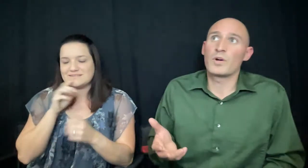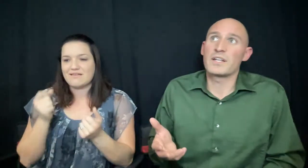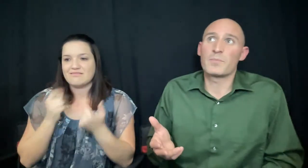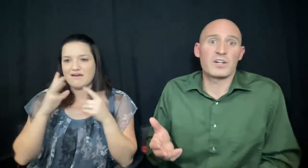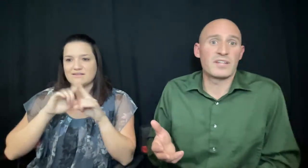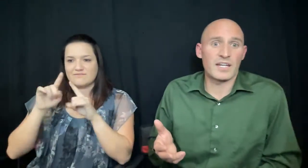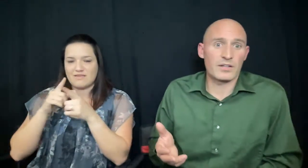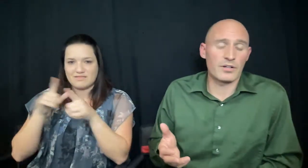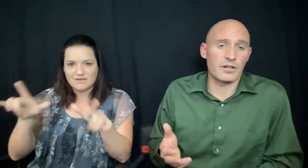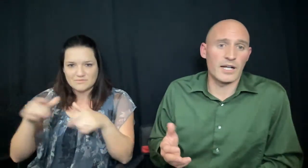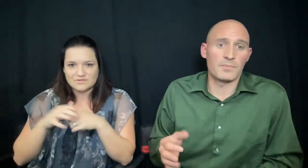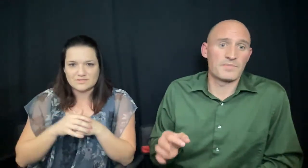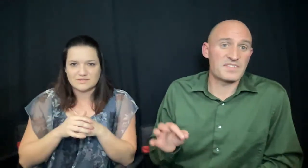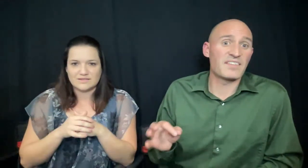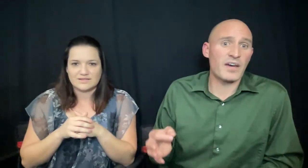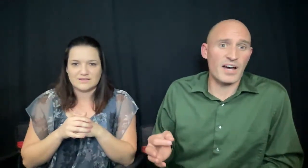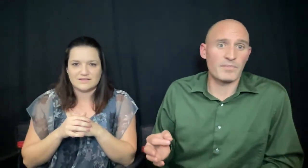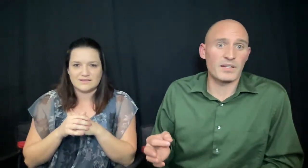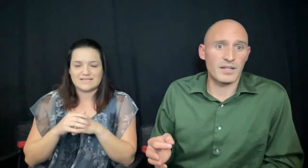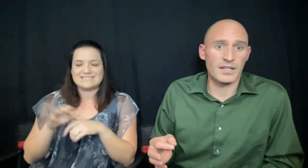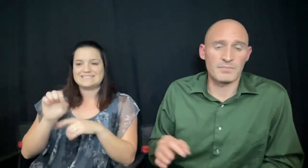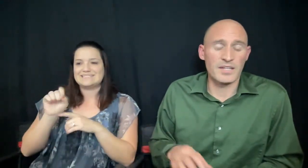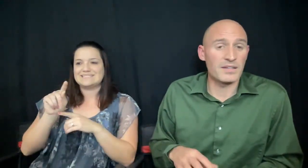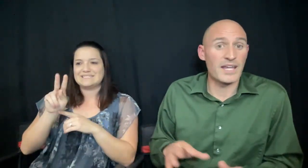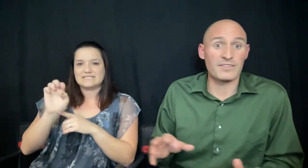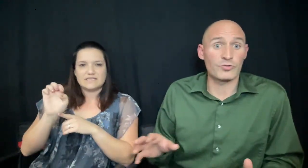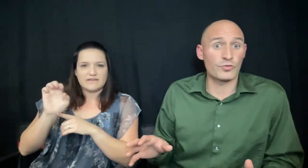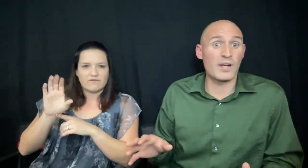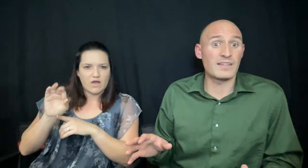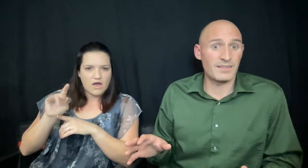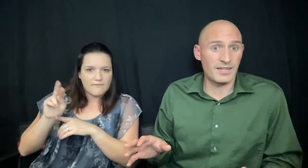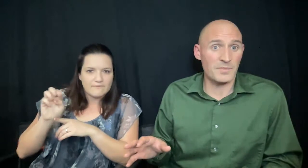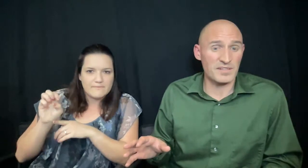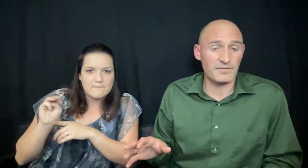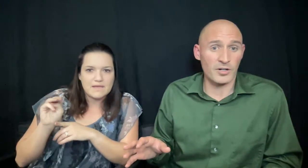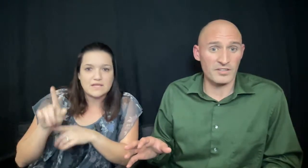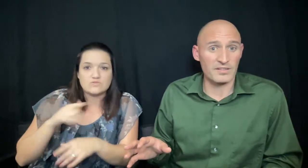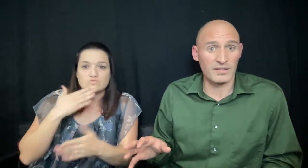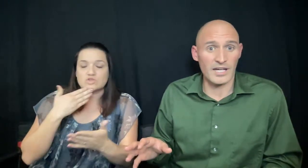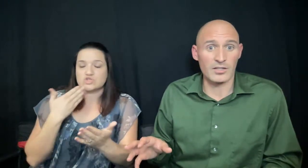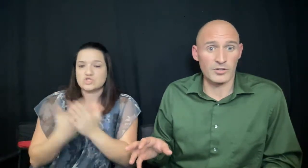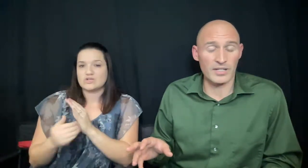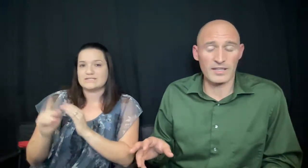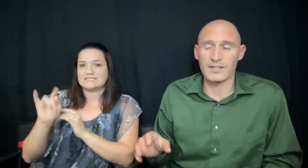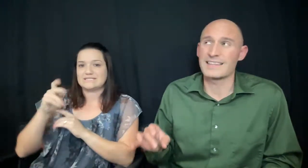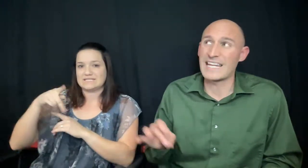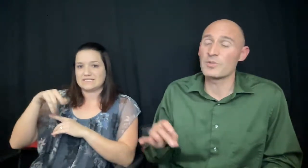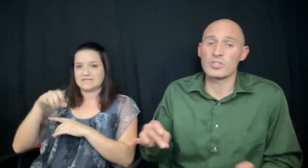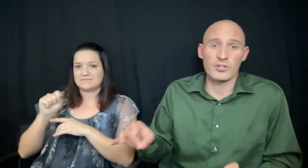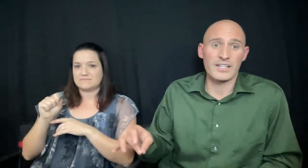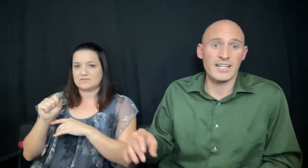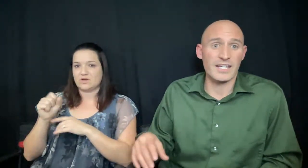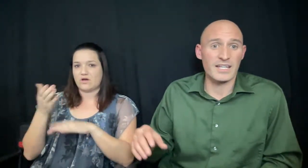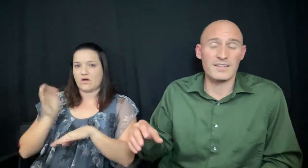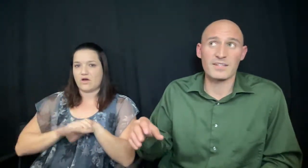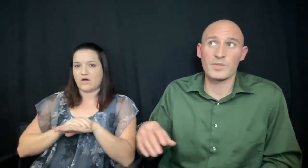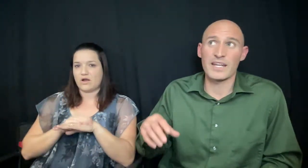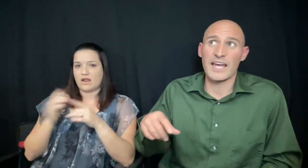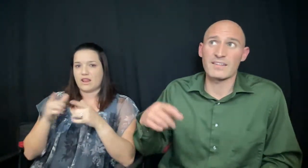in particular, Steve Kaufman, he has great tips as far as learning language learning, and he is somebody who has